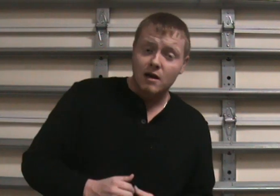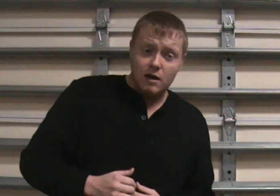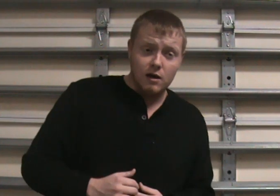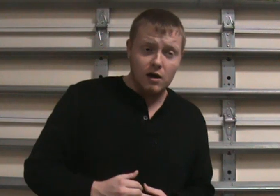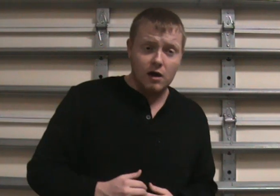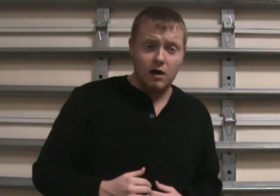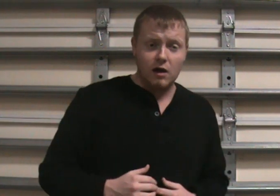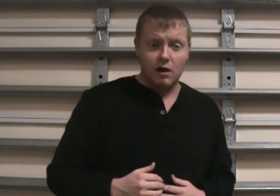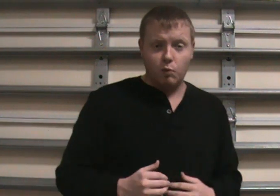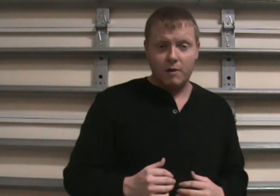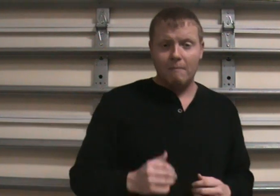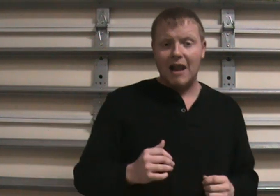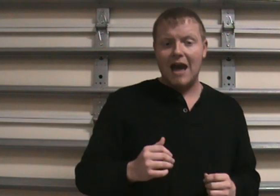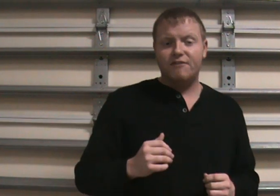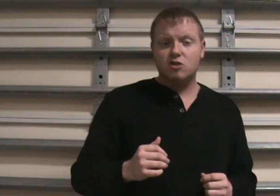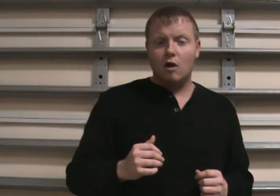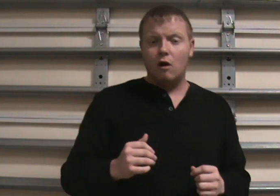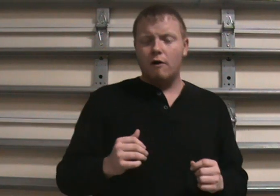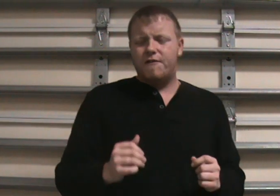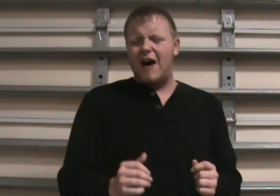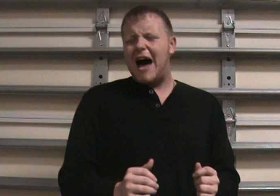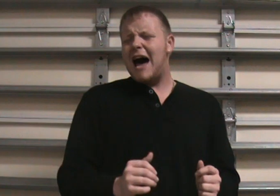And when my life is over,